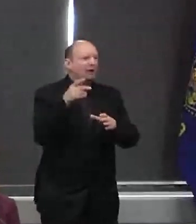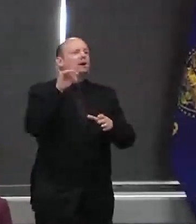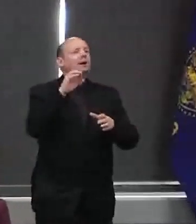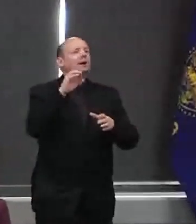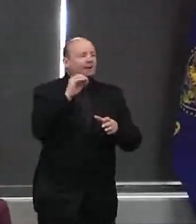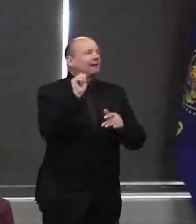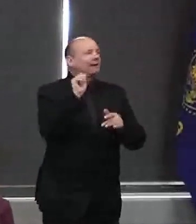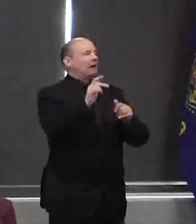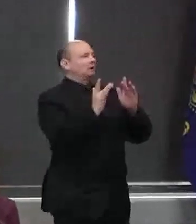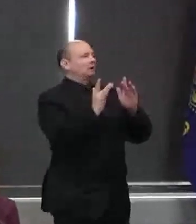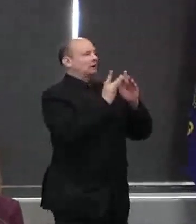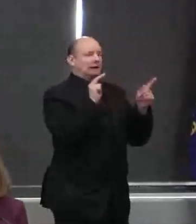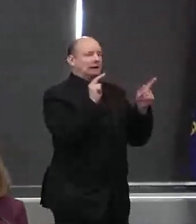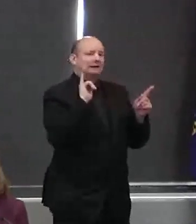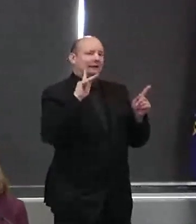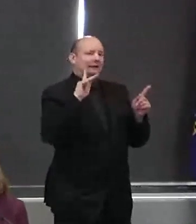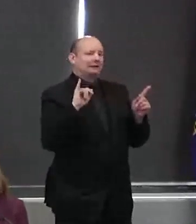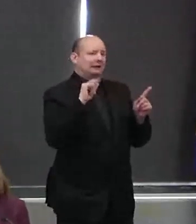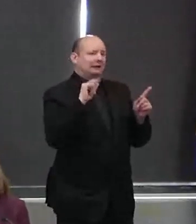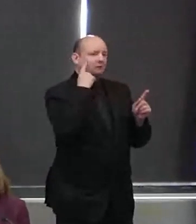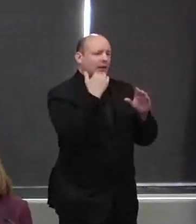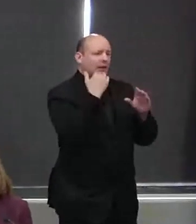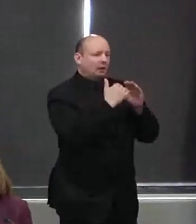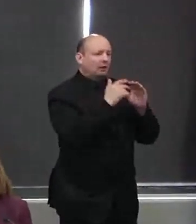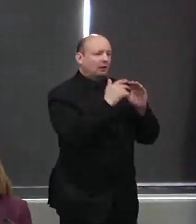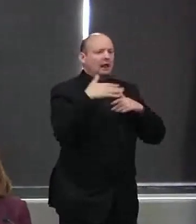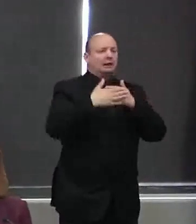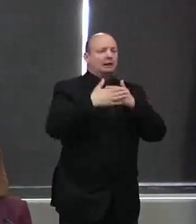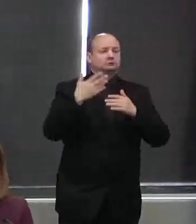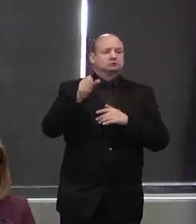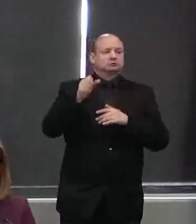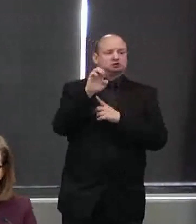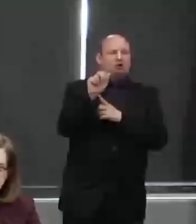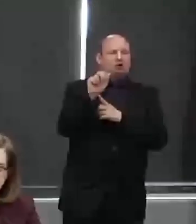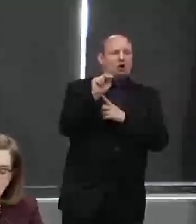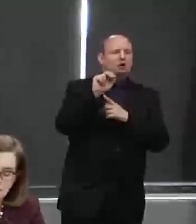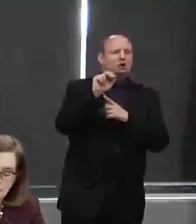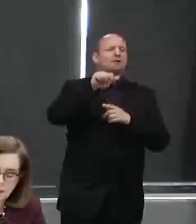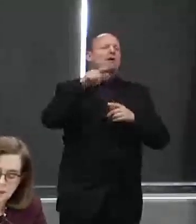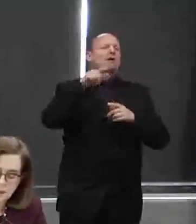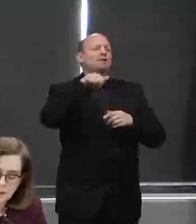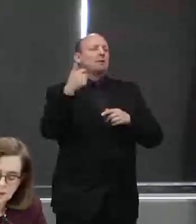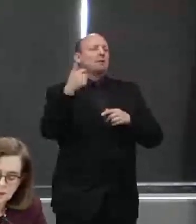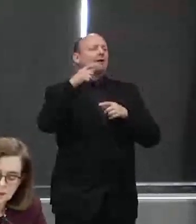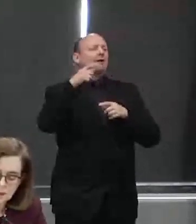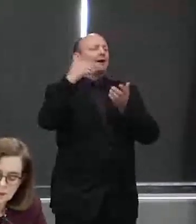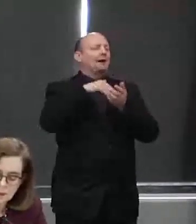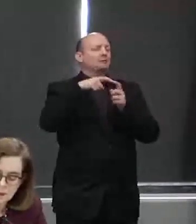0. Next up, we've got Sean Hall again from the Daily Courier. Go ahead, Sean.